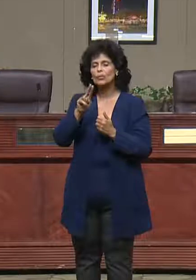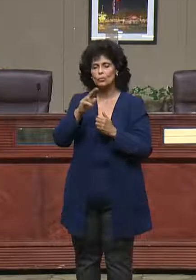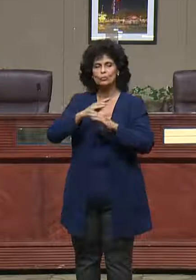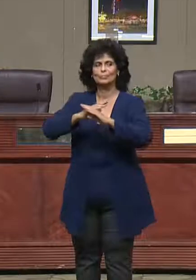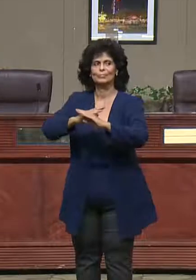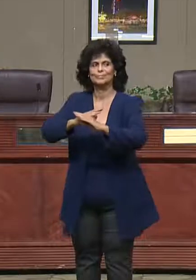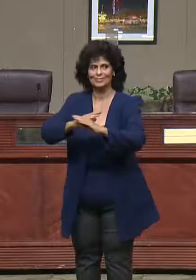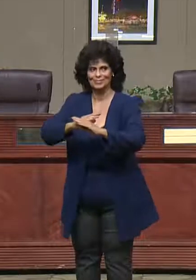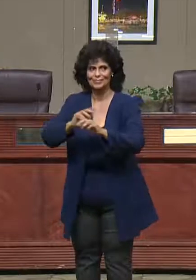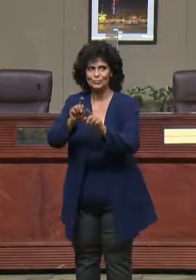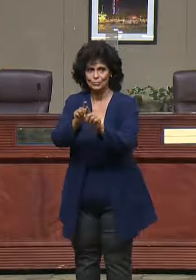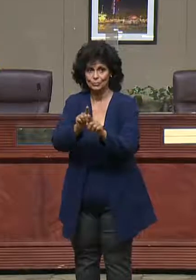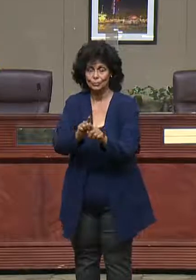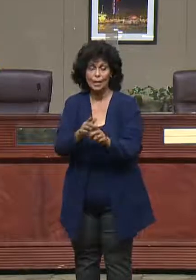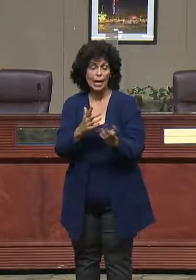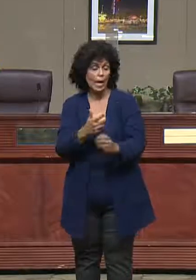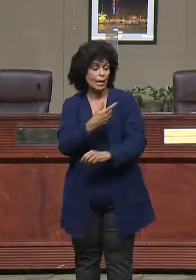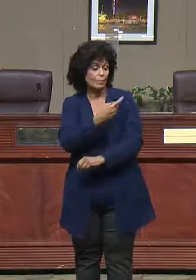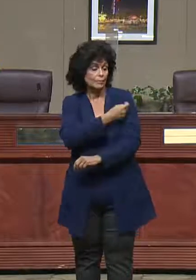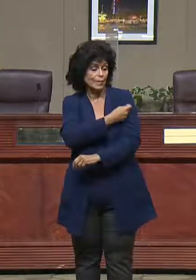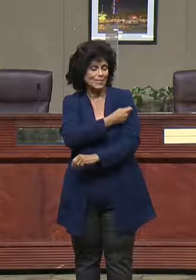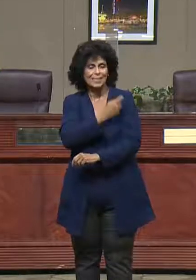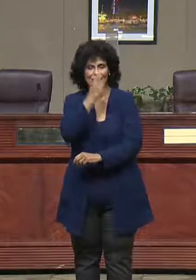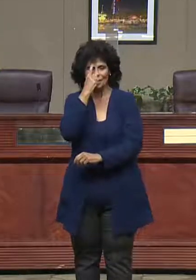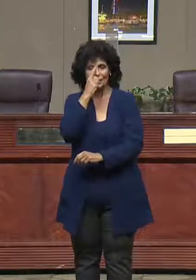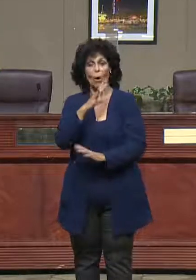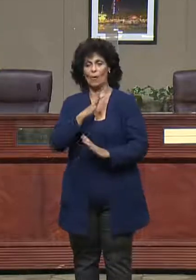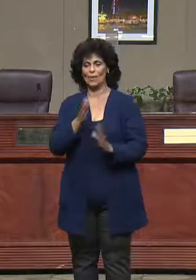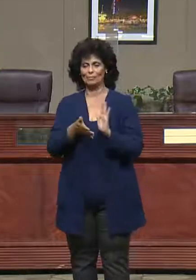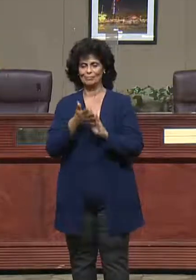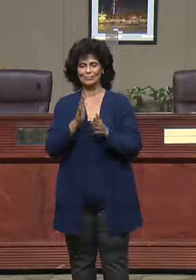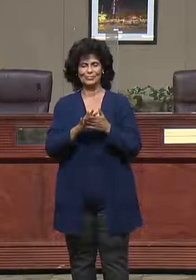yet, because the vaccine, as we are going